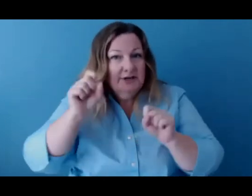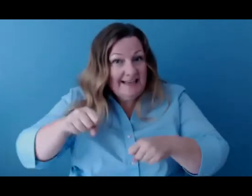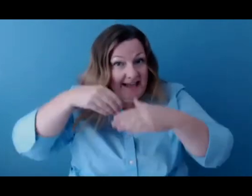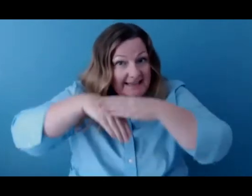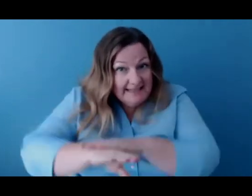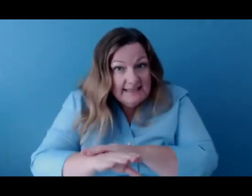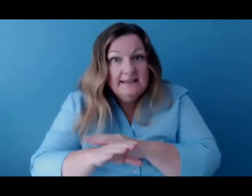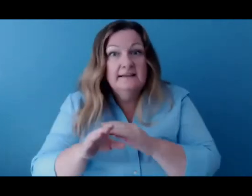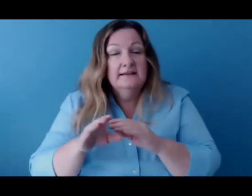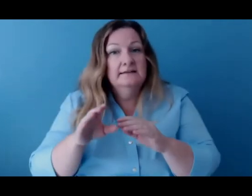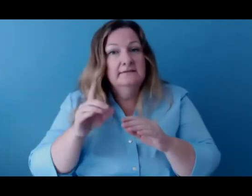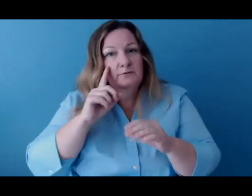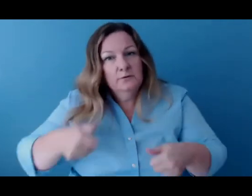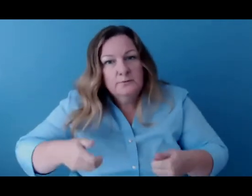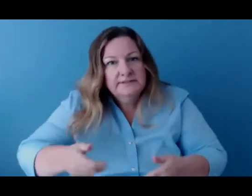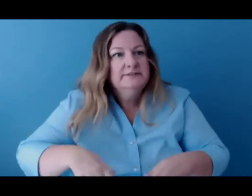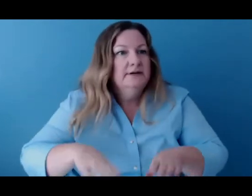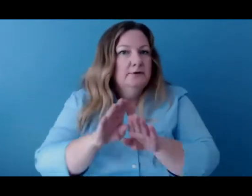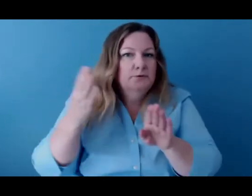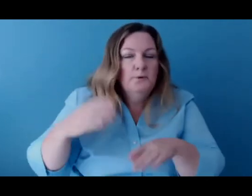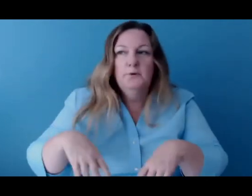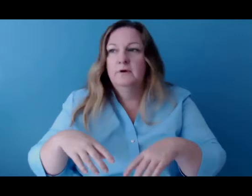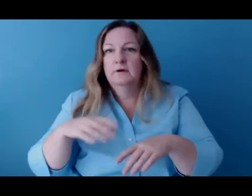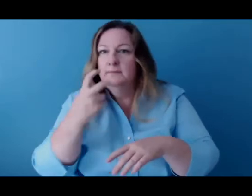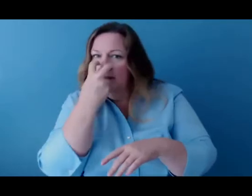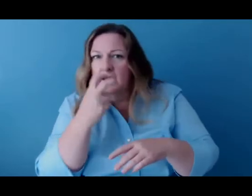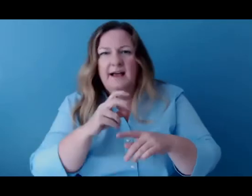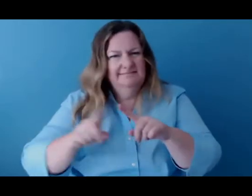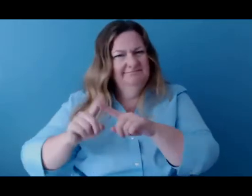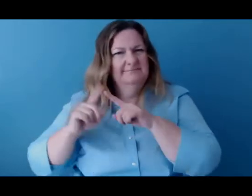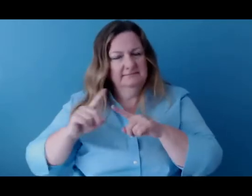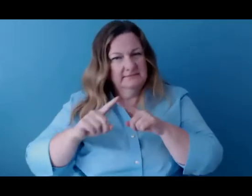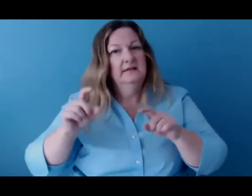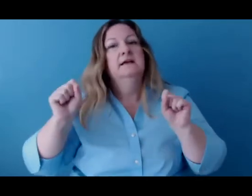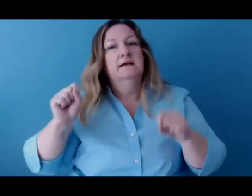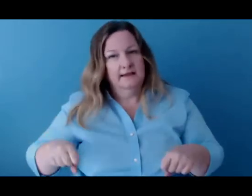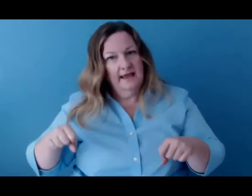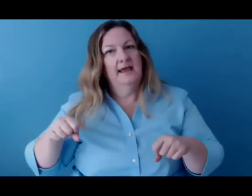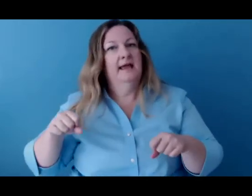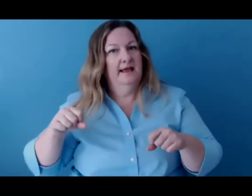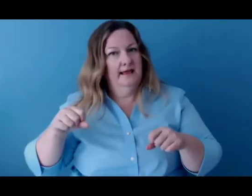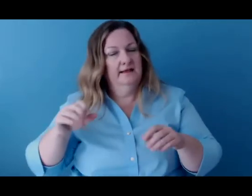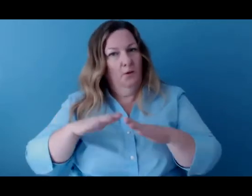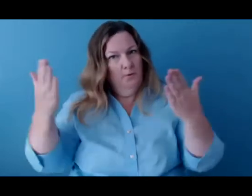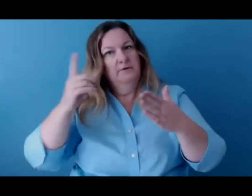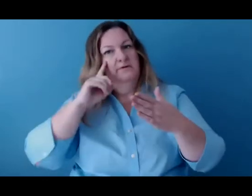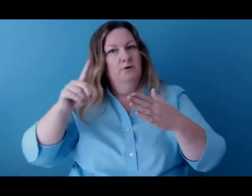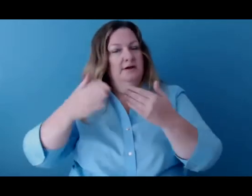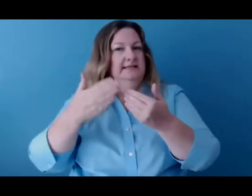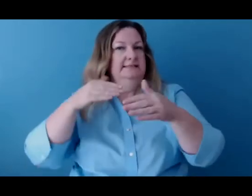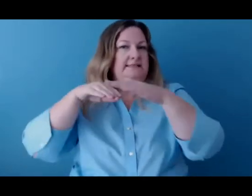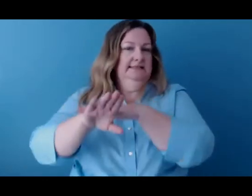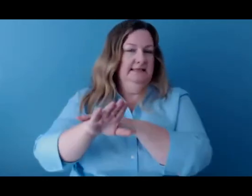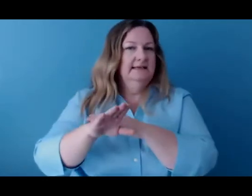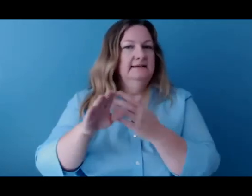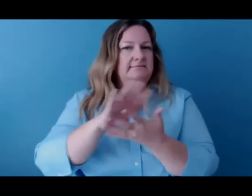like that they've already been able to make sure that takes place and lower them down. All those logistics I feel like